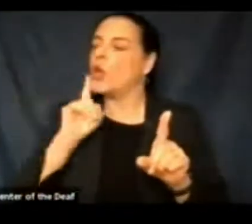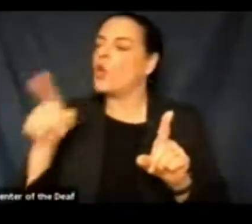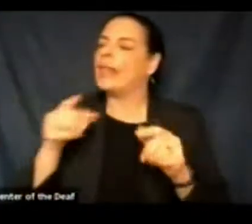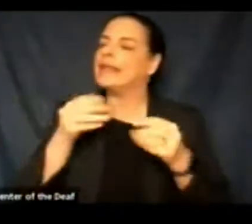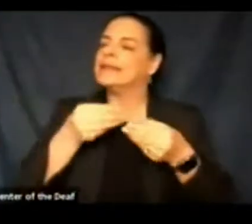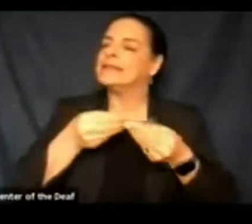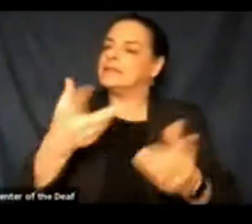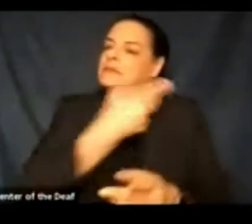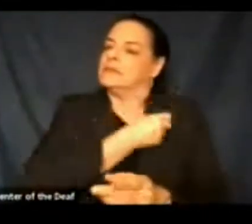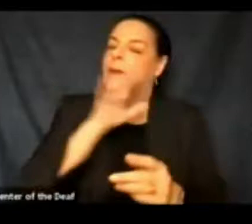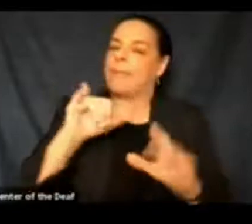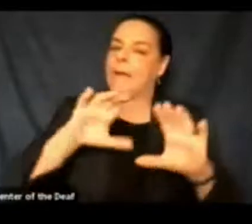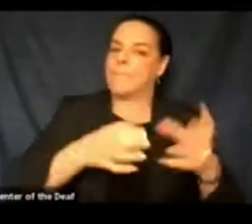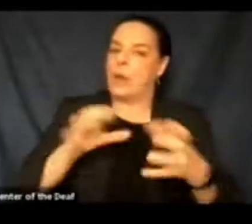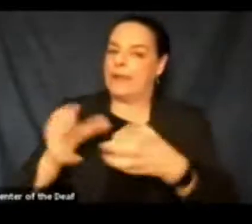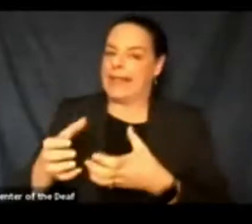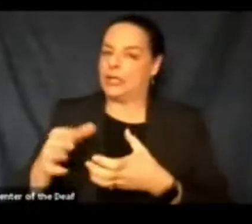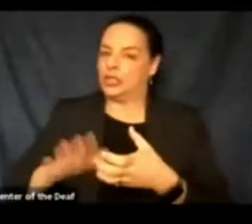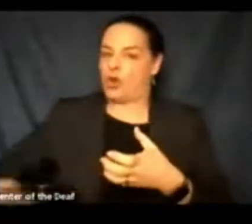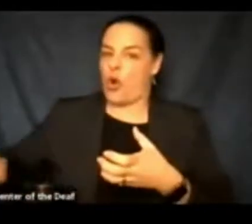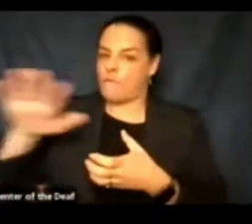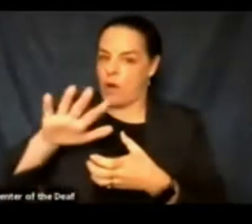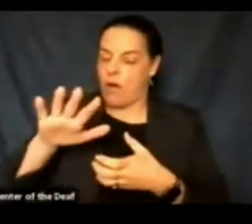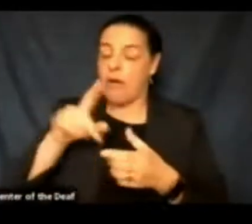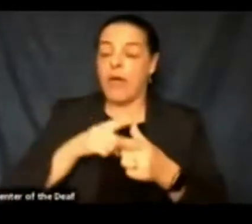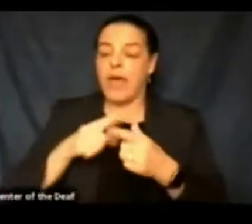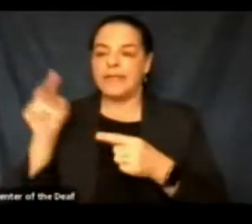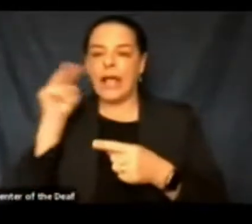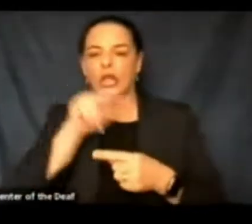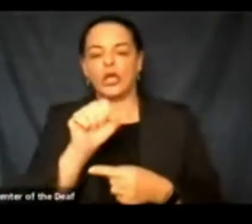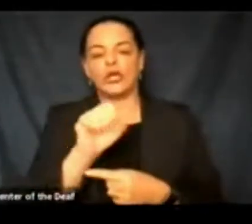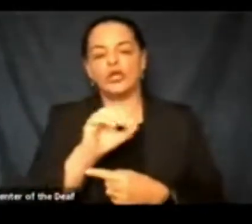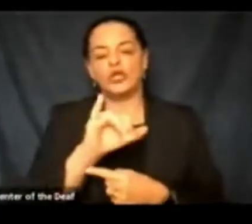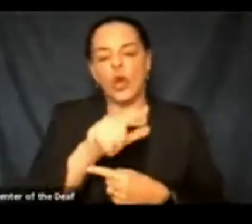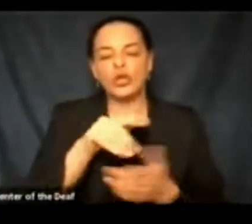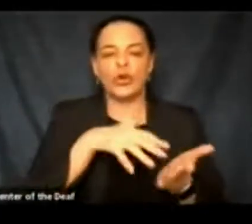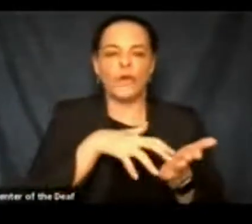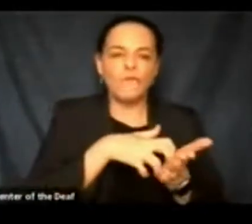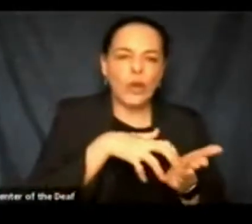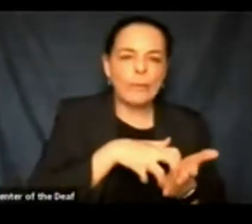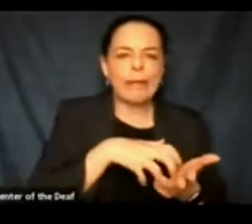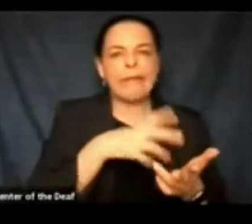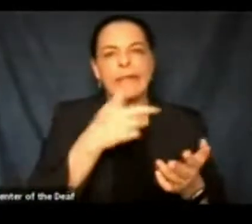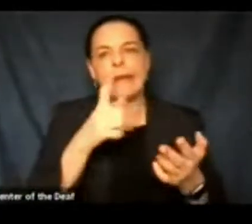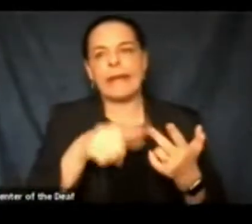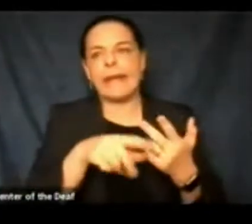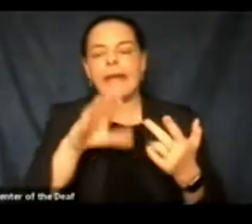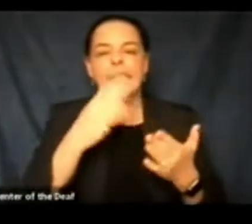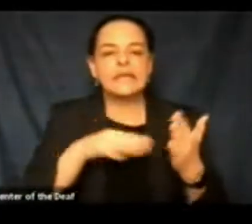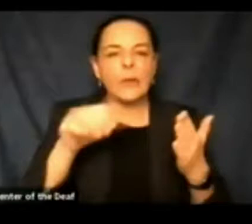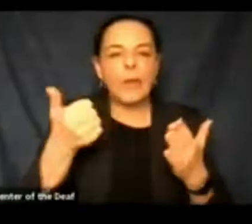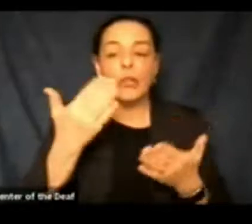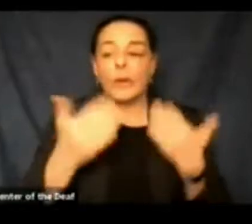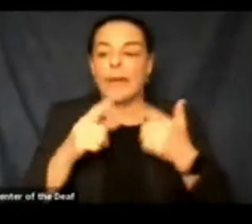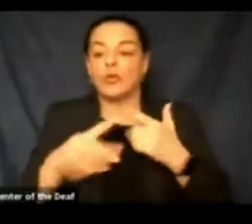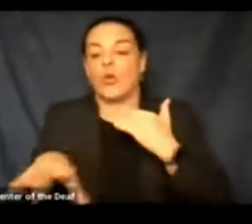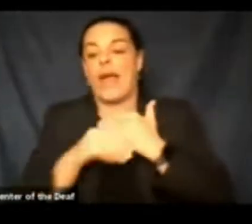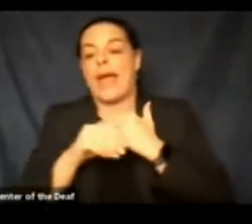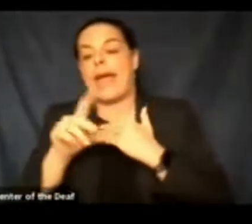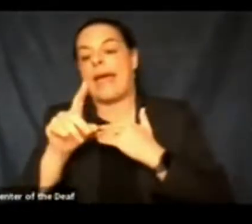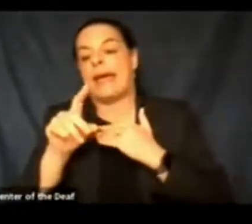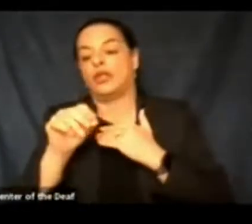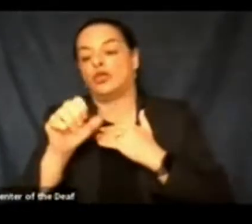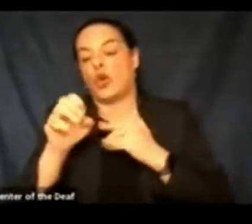population overall. And then they look at some things like social vulnerability index and that kind of thing to add some doses outside of the actual